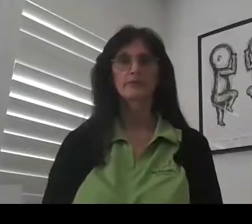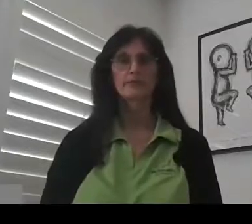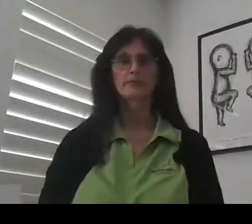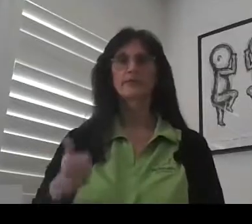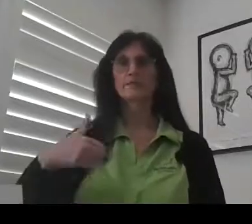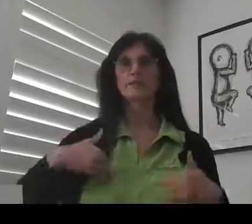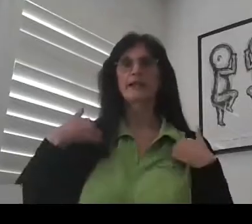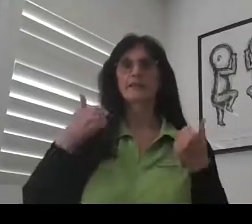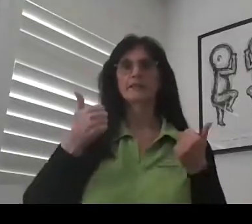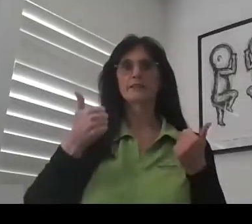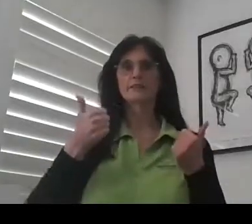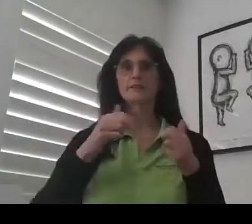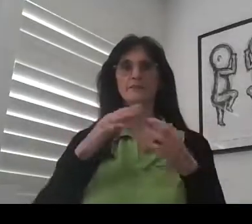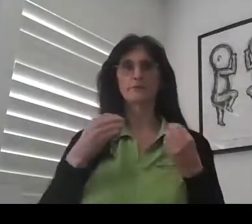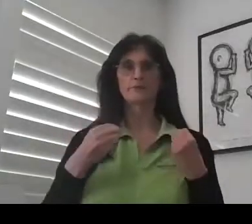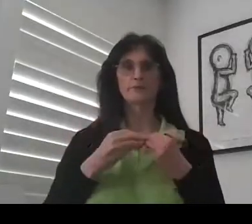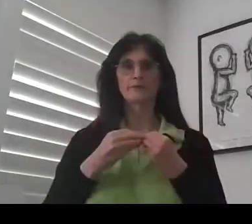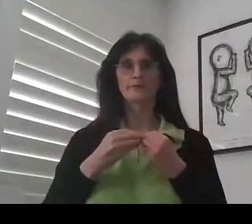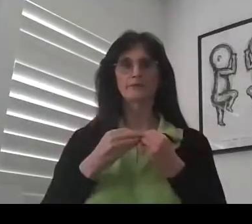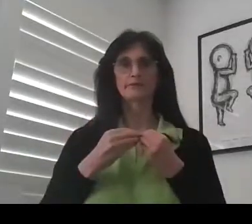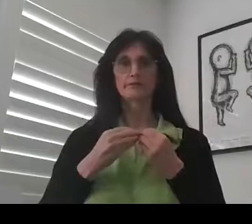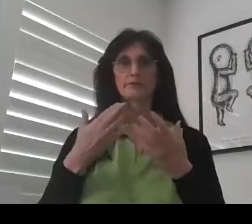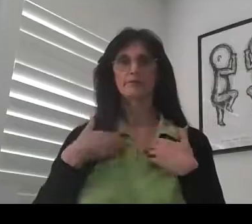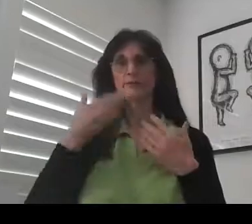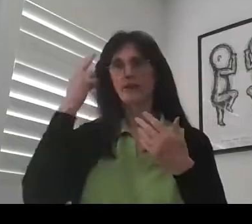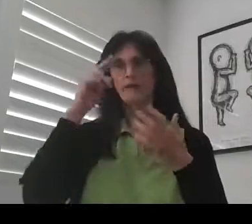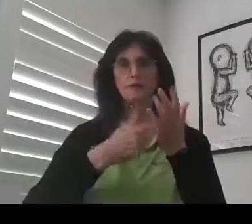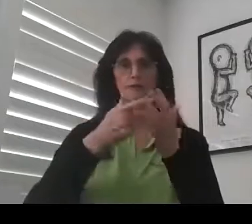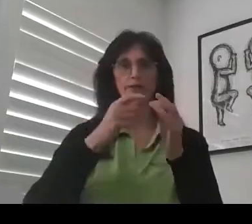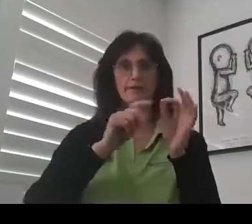Good morning, everybody. My name's Robin,